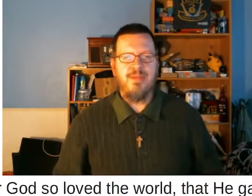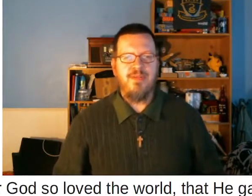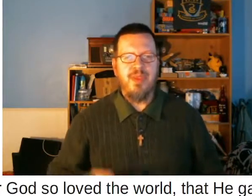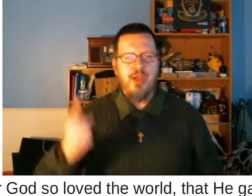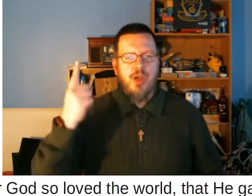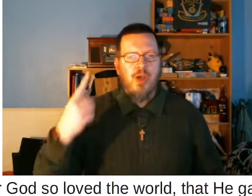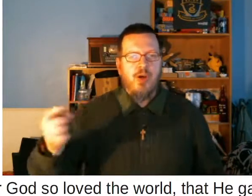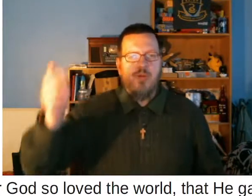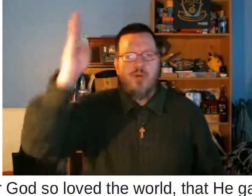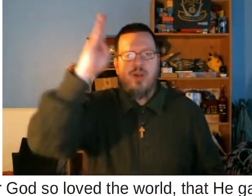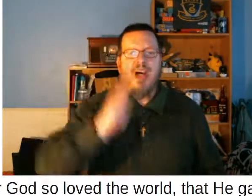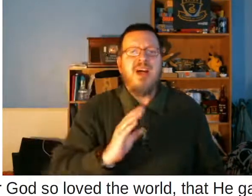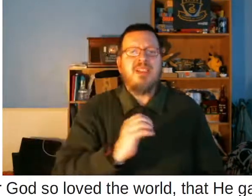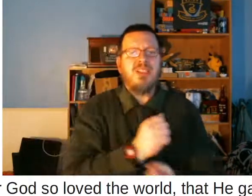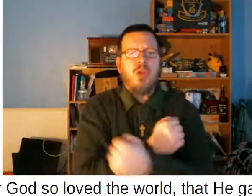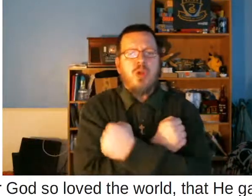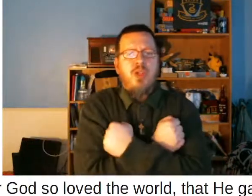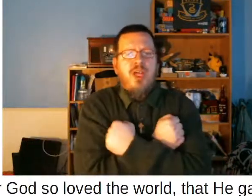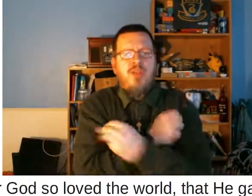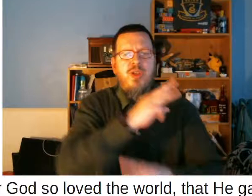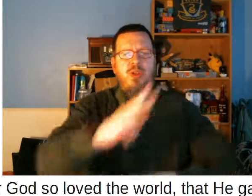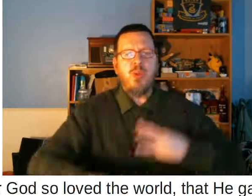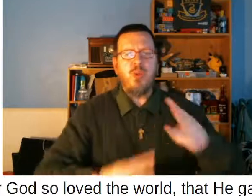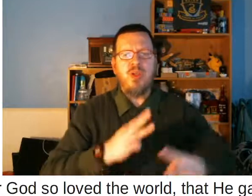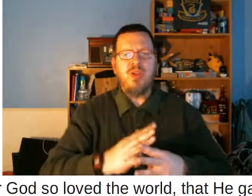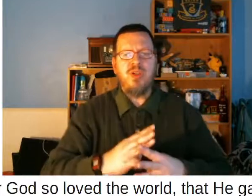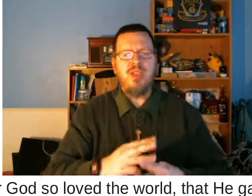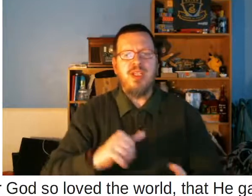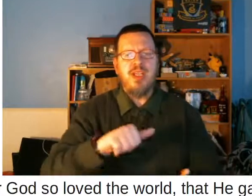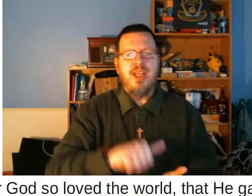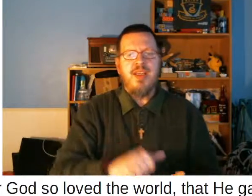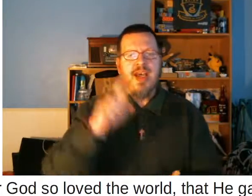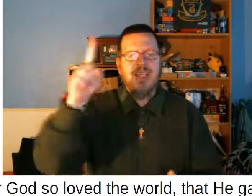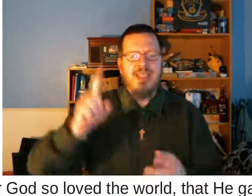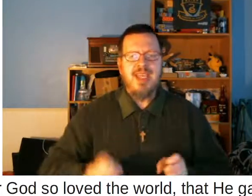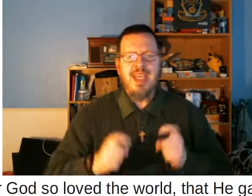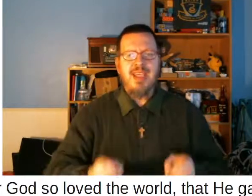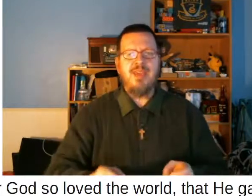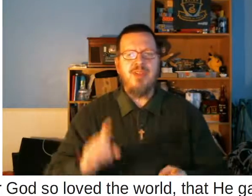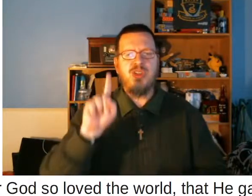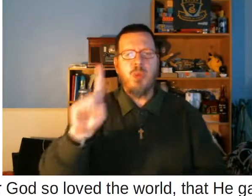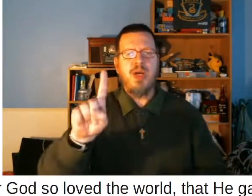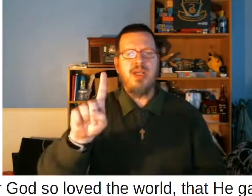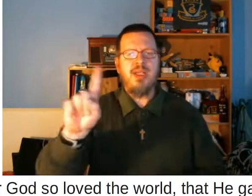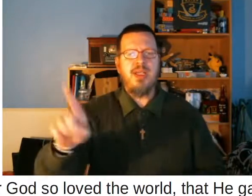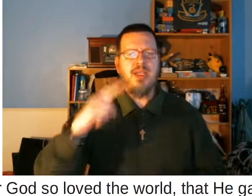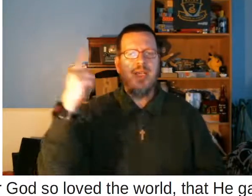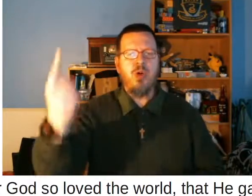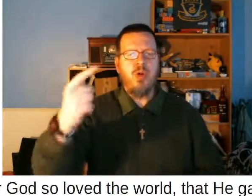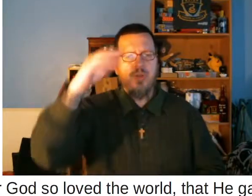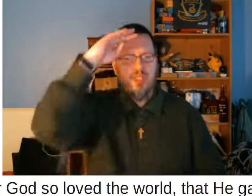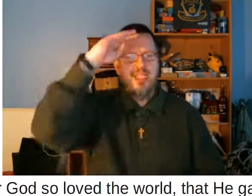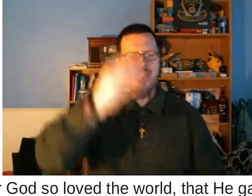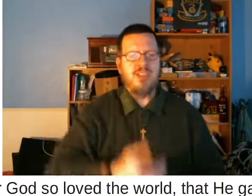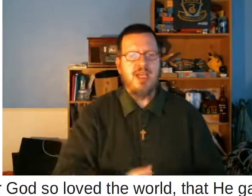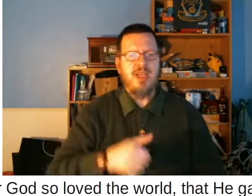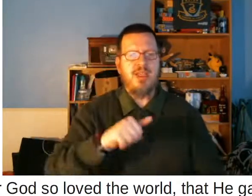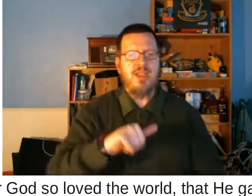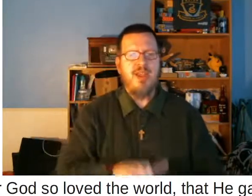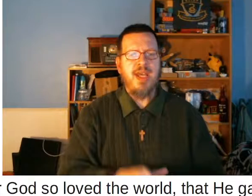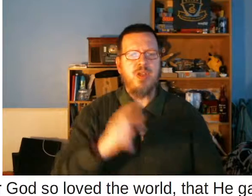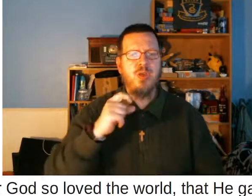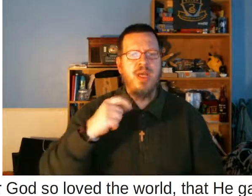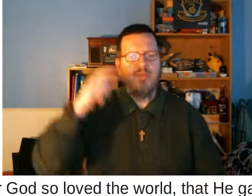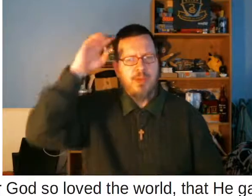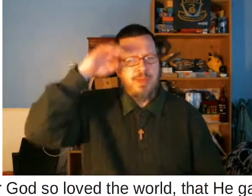chorus. For God so loved the world that he gave his one and only